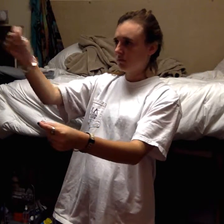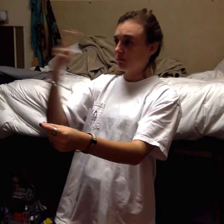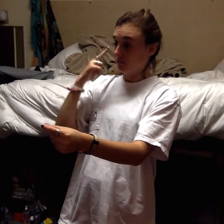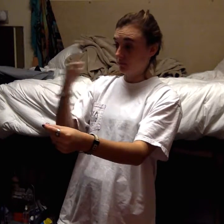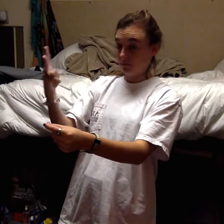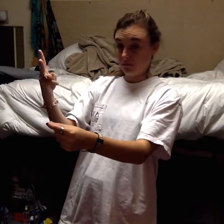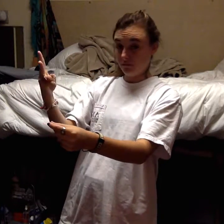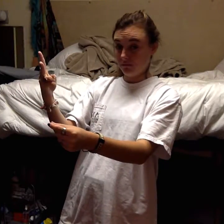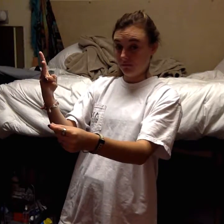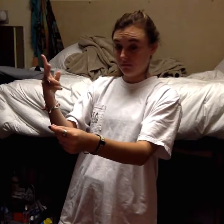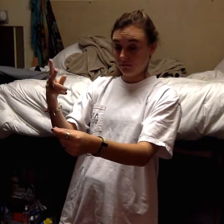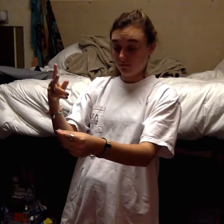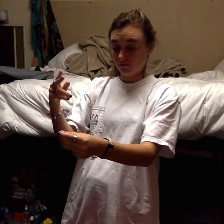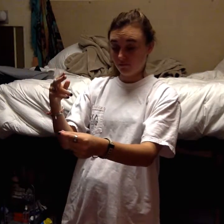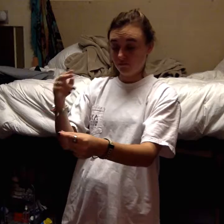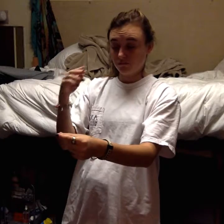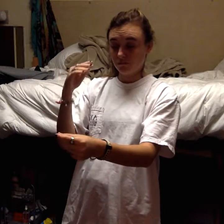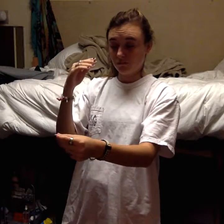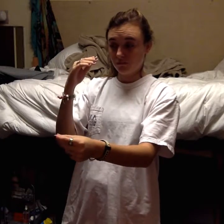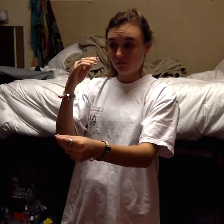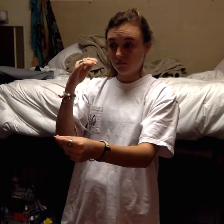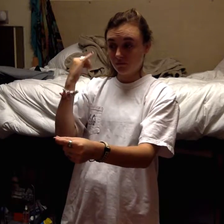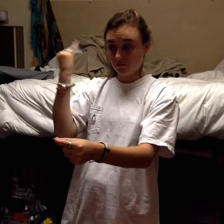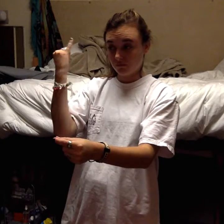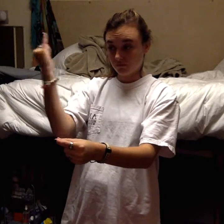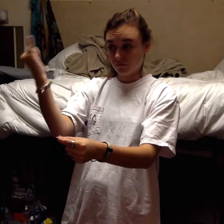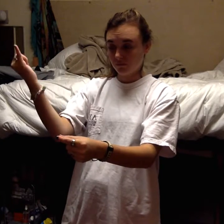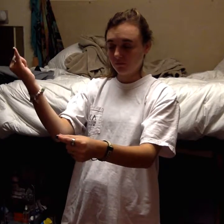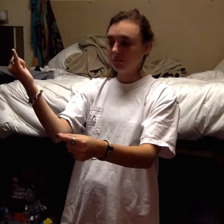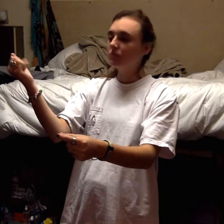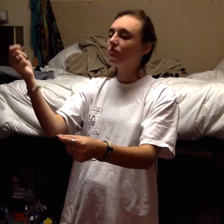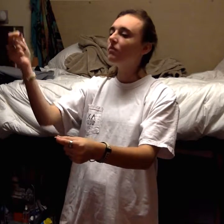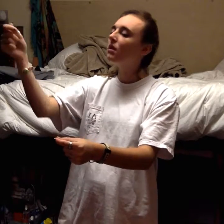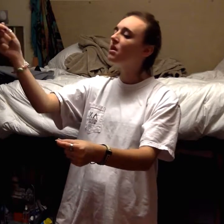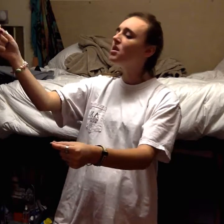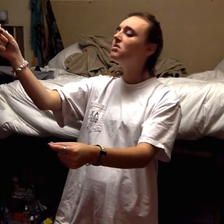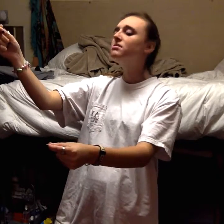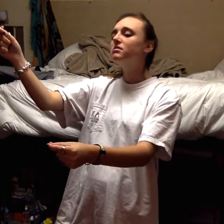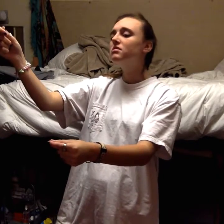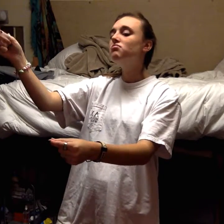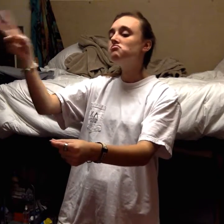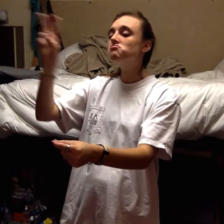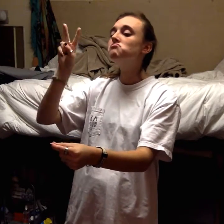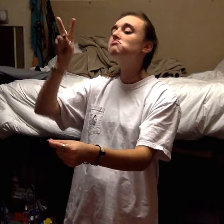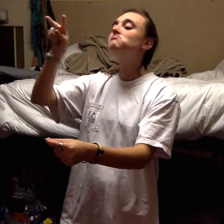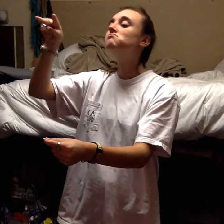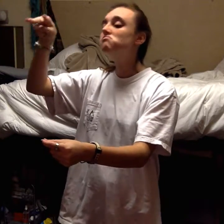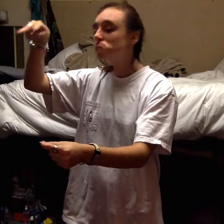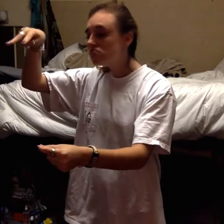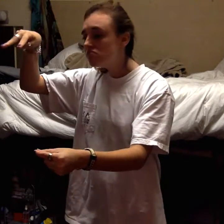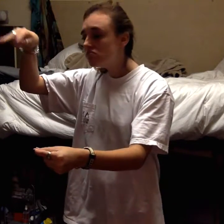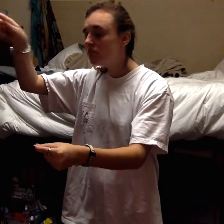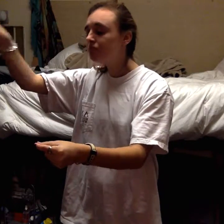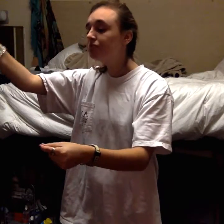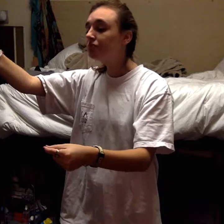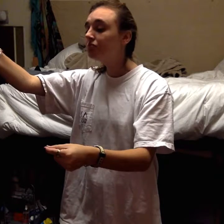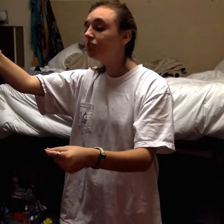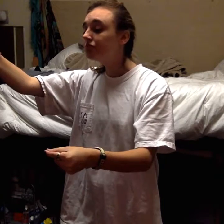your imaginations, you're kind of over these tri-towers looking down, down, down, down. You might see this cartoon